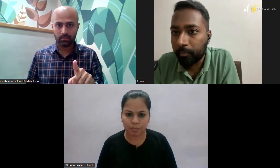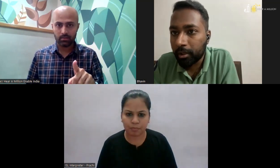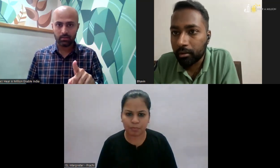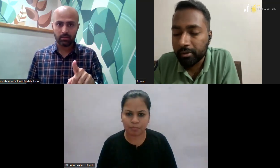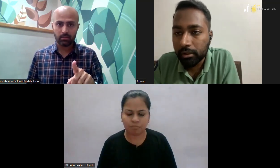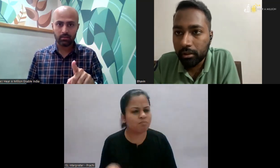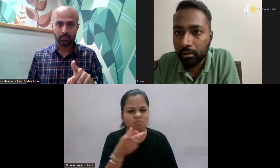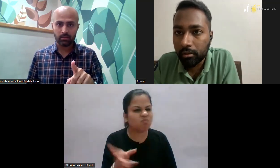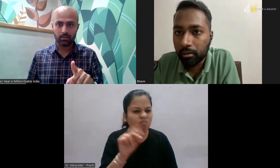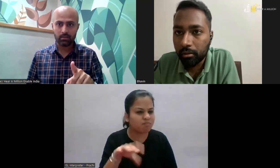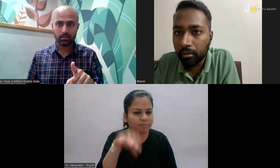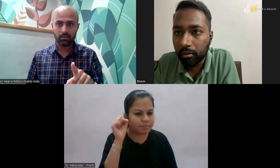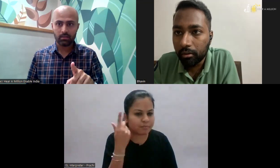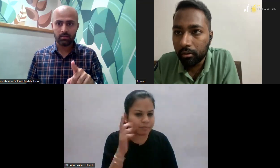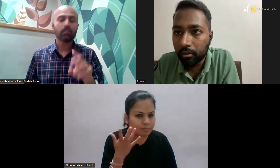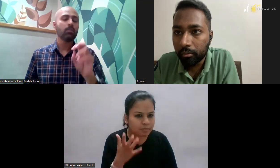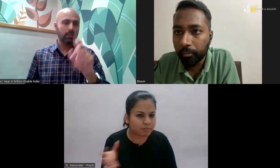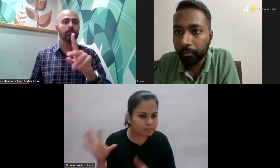Can you repeat the question?